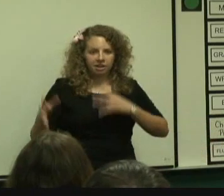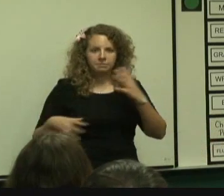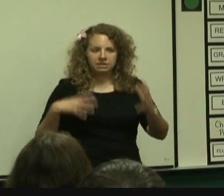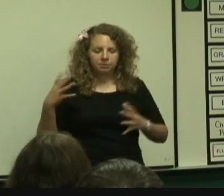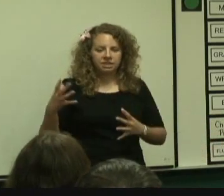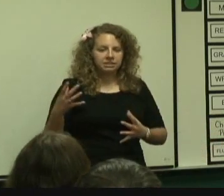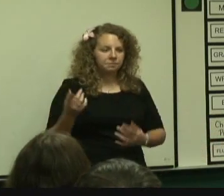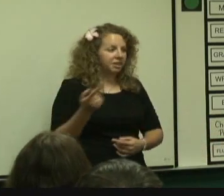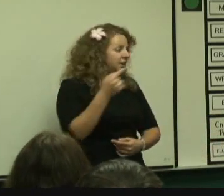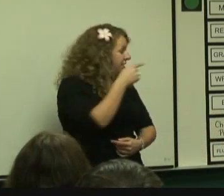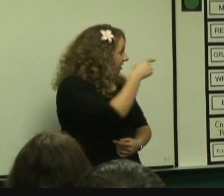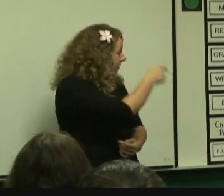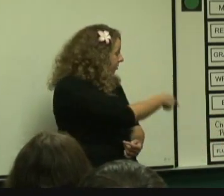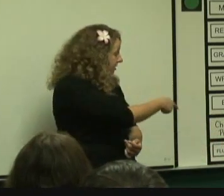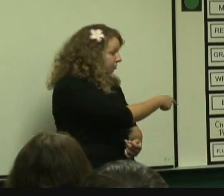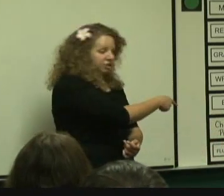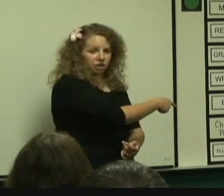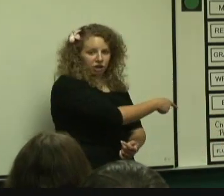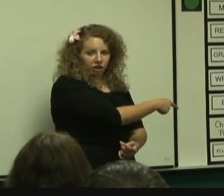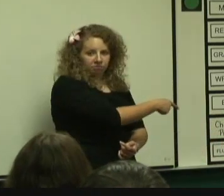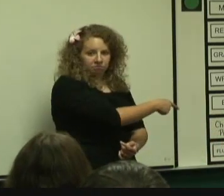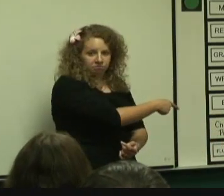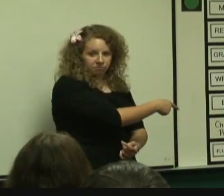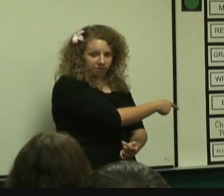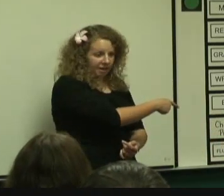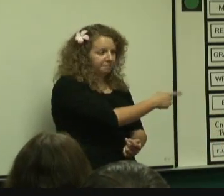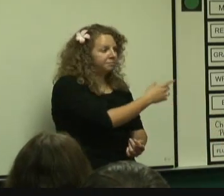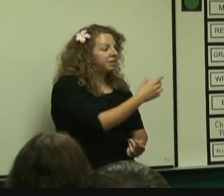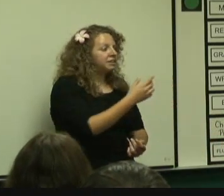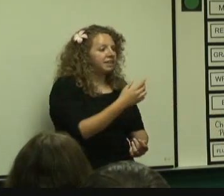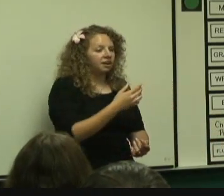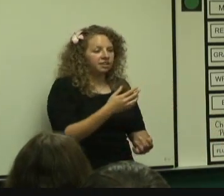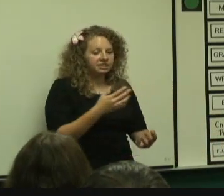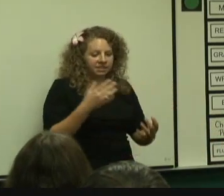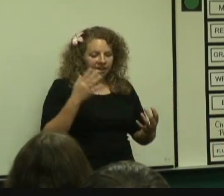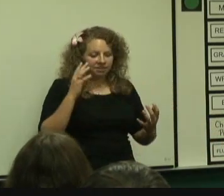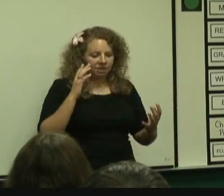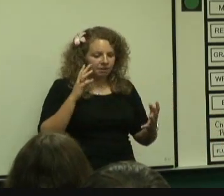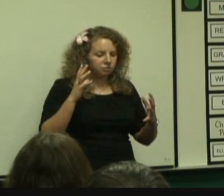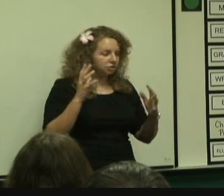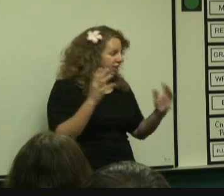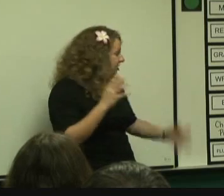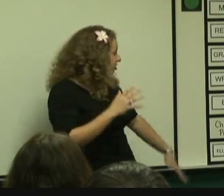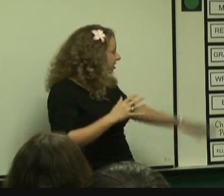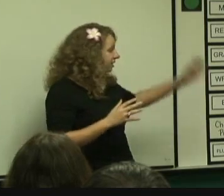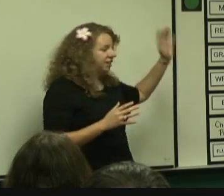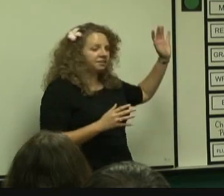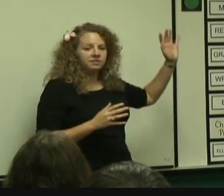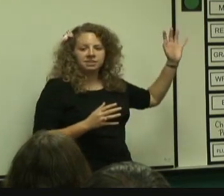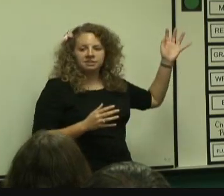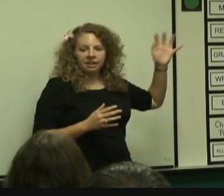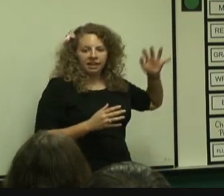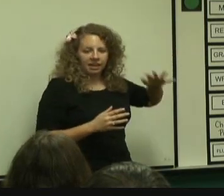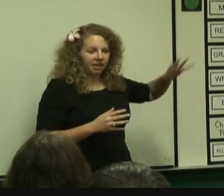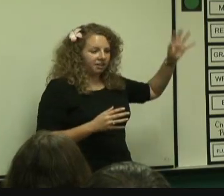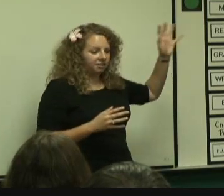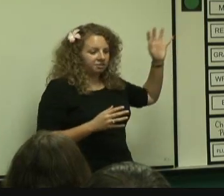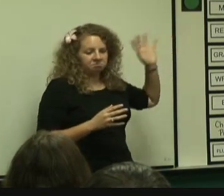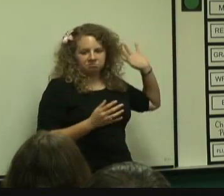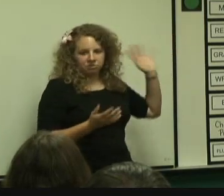and I'm explaining something, then I'm going to point to her. Okay? Now, let's say that she leaves and